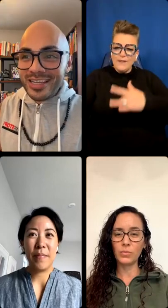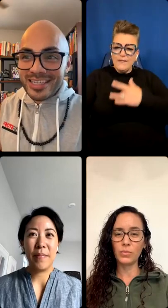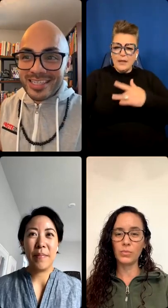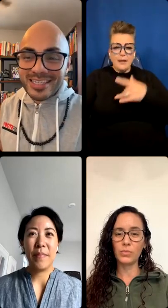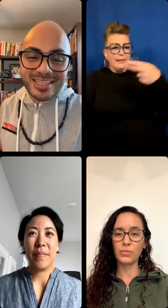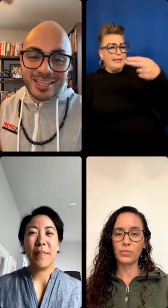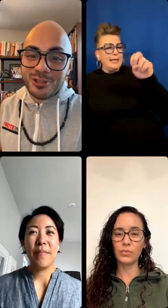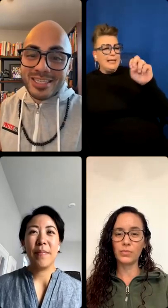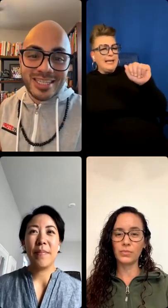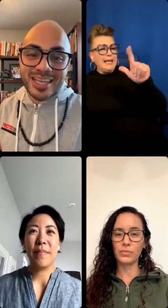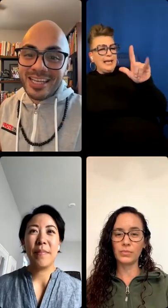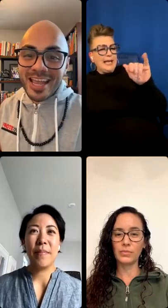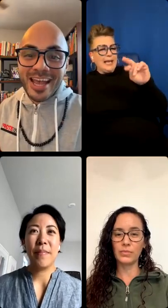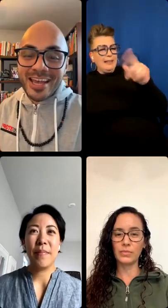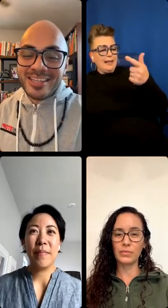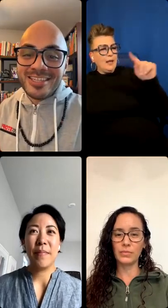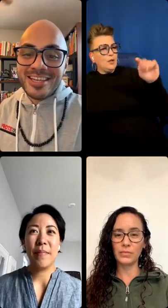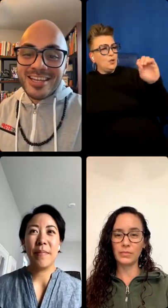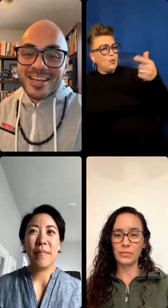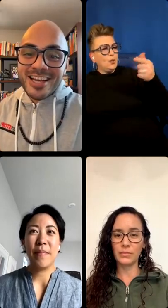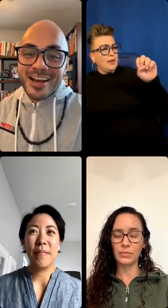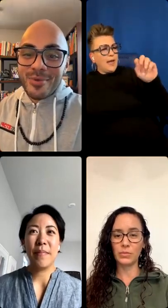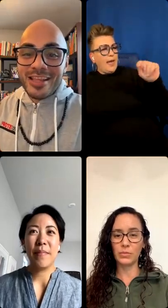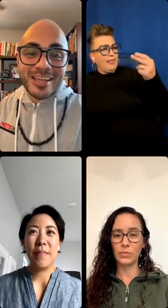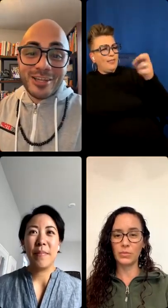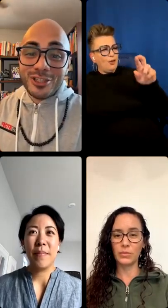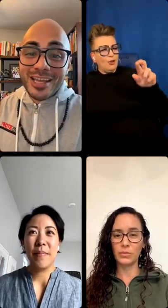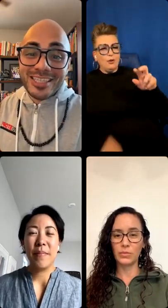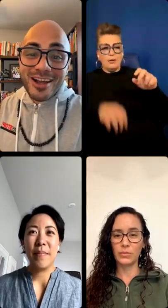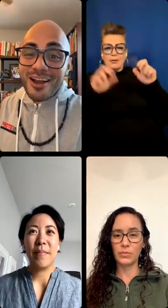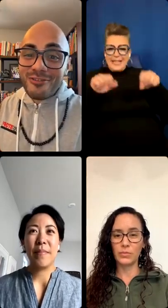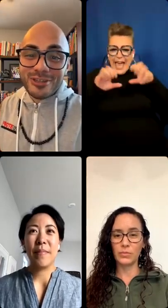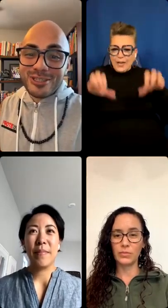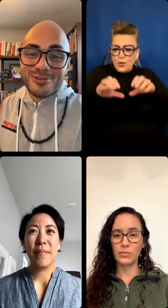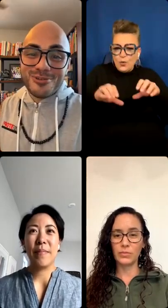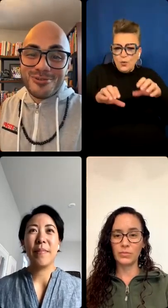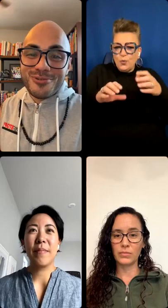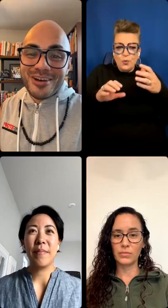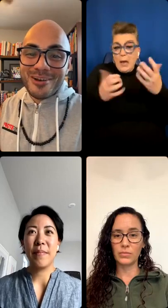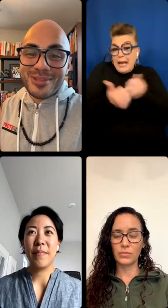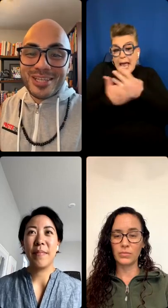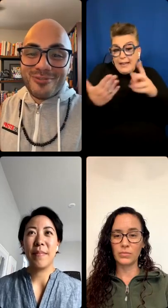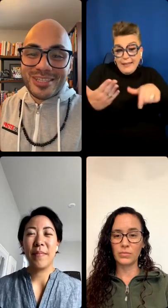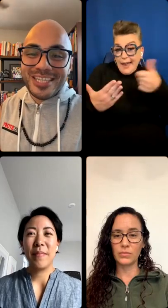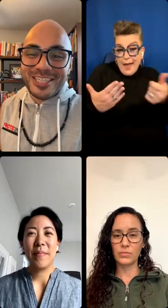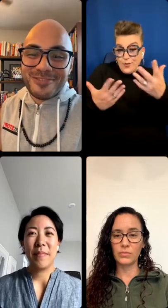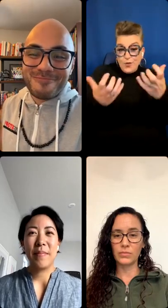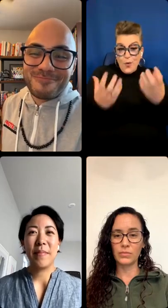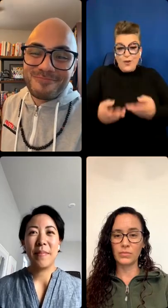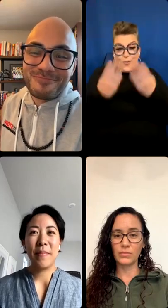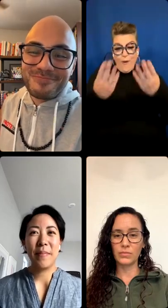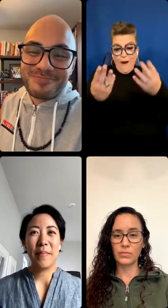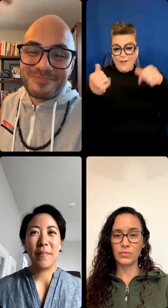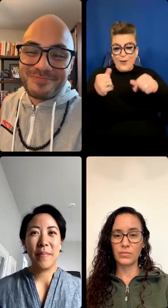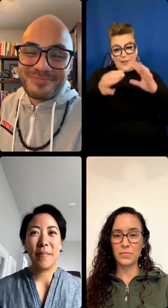Together is addressing, and anything else you'd like to offer to this conversation.